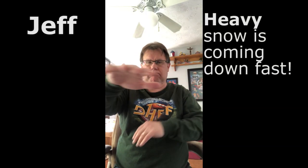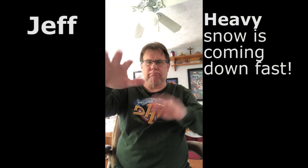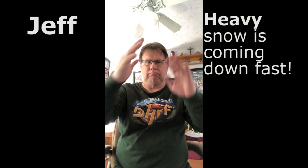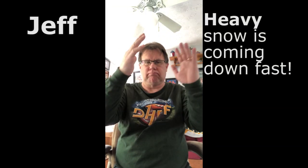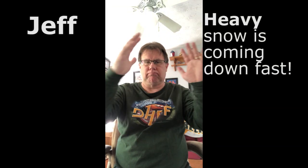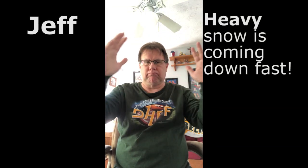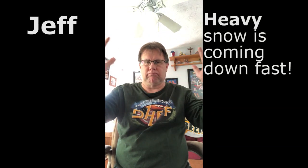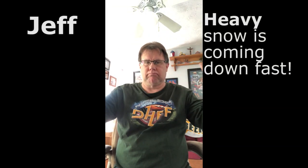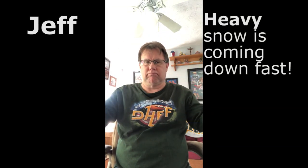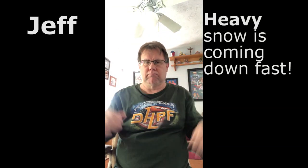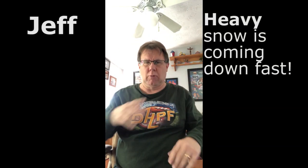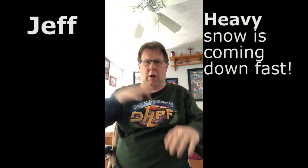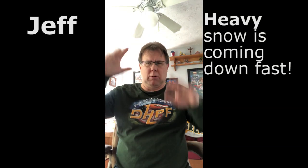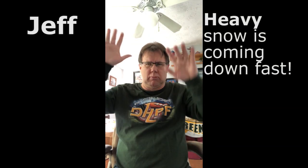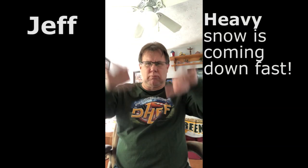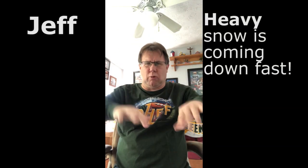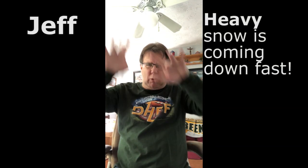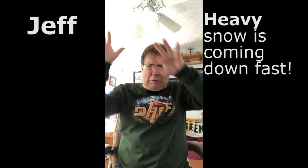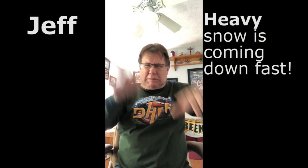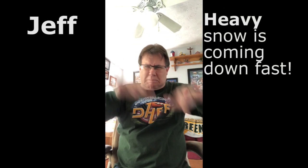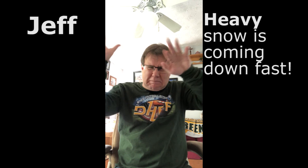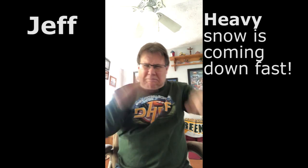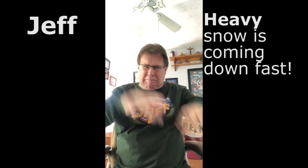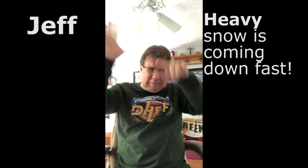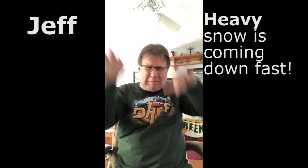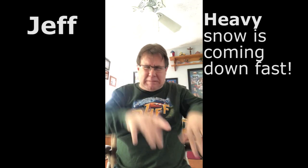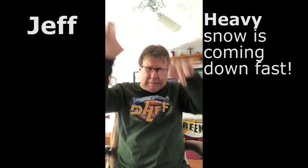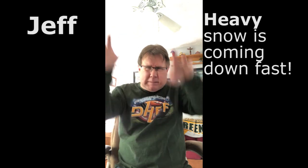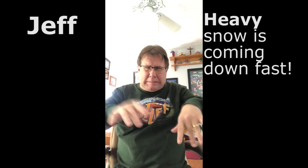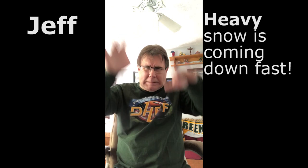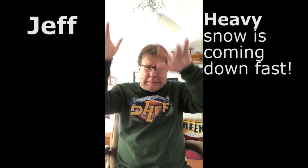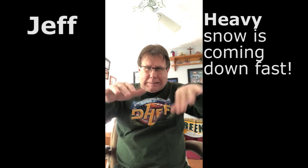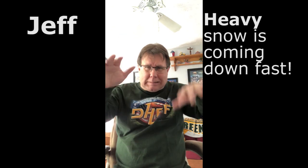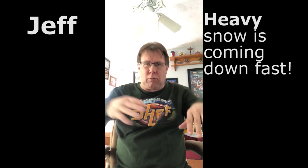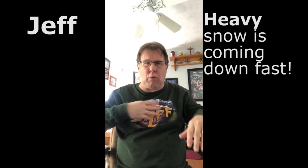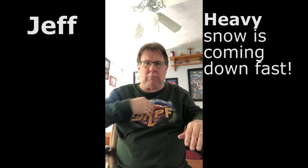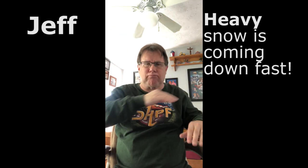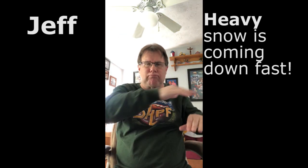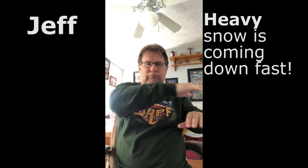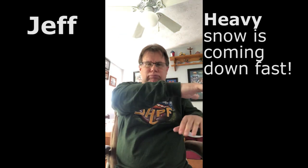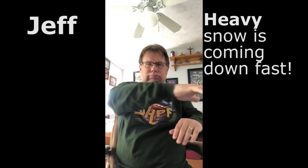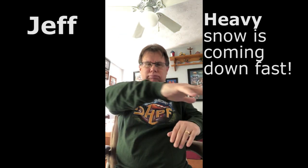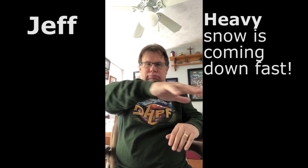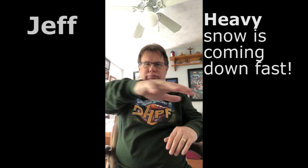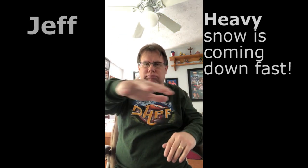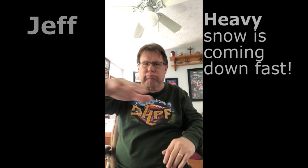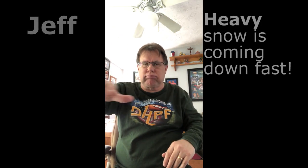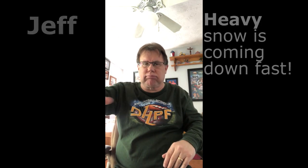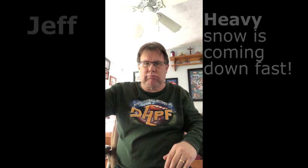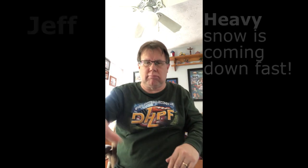the line of trees was in the background as the snow fell heavily the ground was covered in white